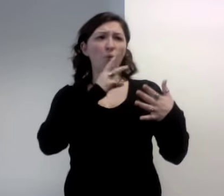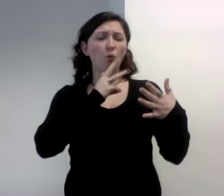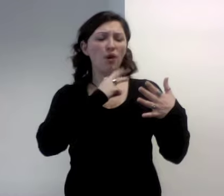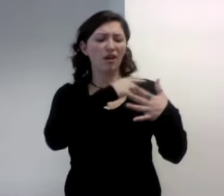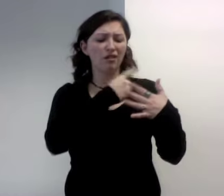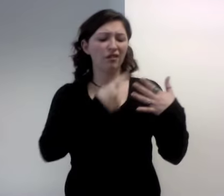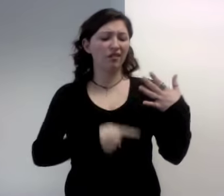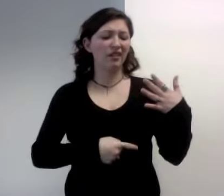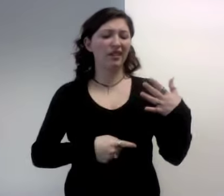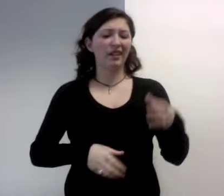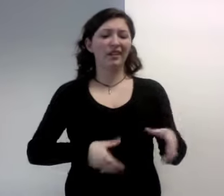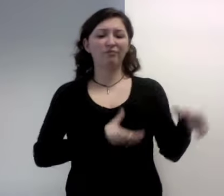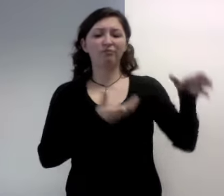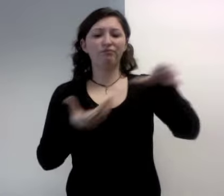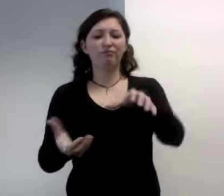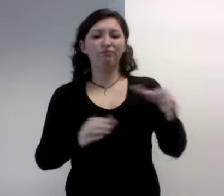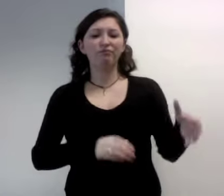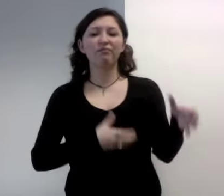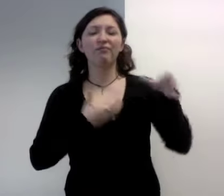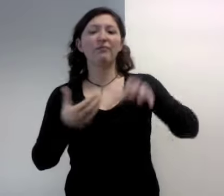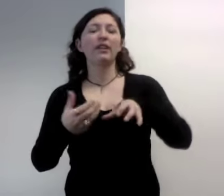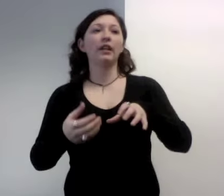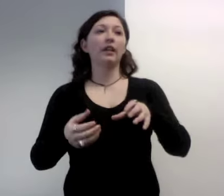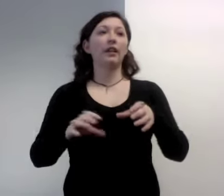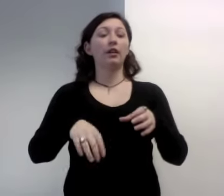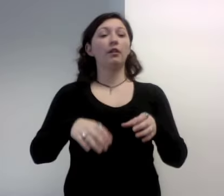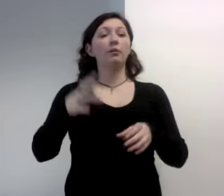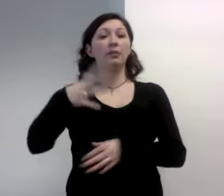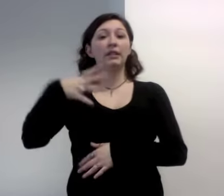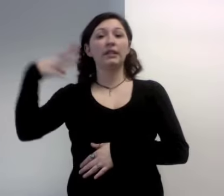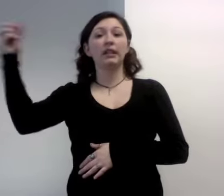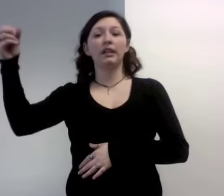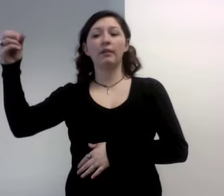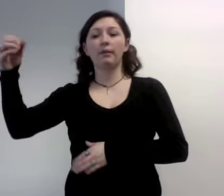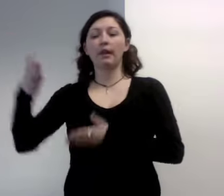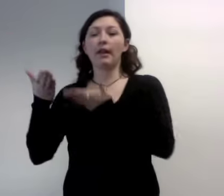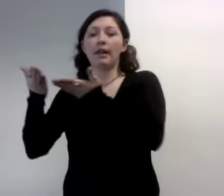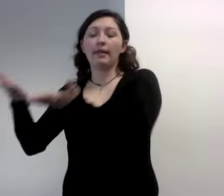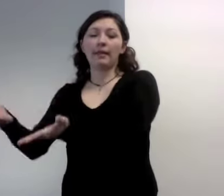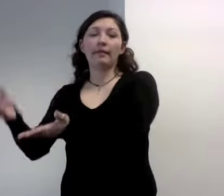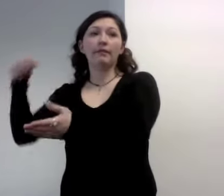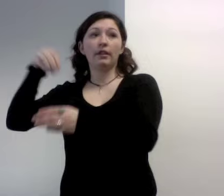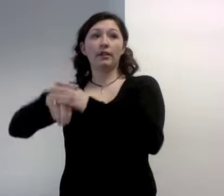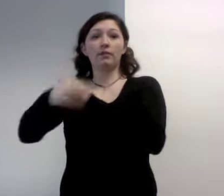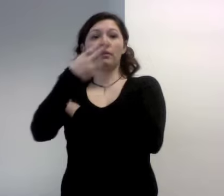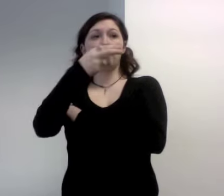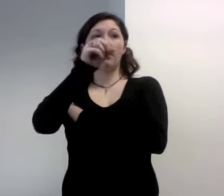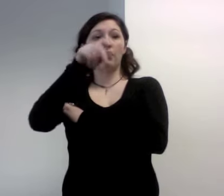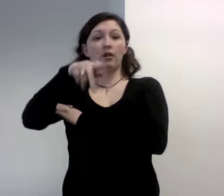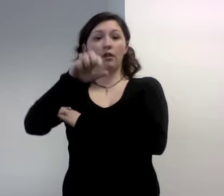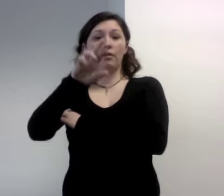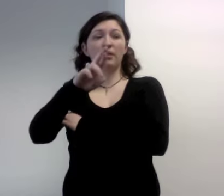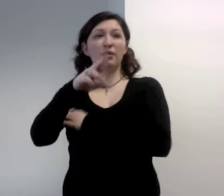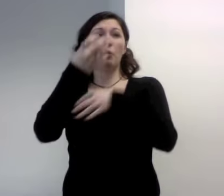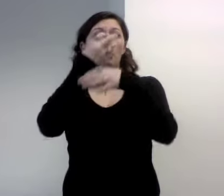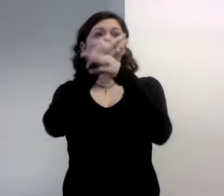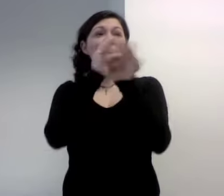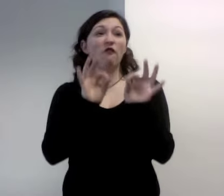after cartload of it would be taken up and dumped into the hoppers with fresh meat and